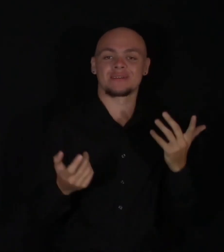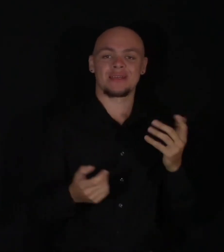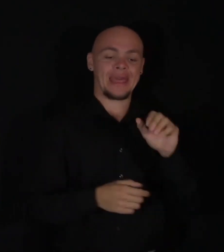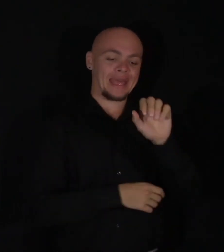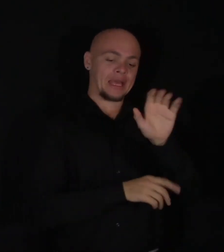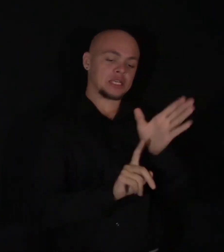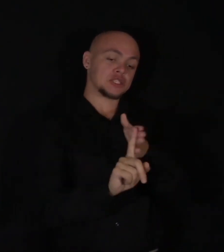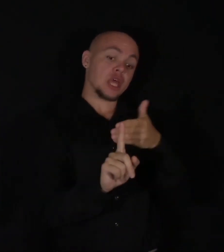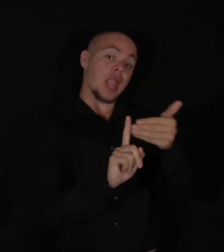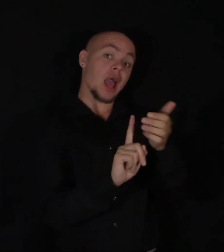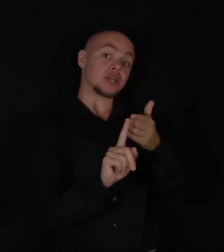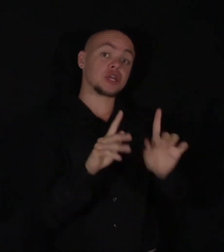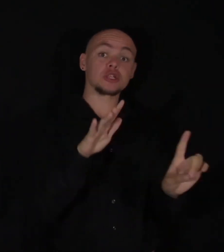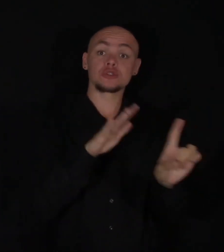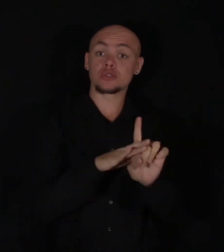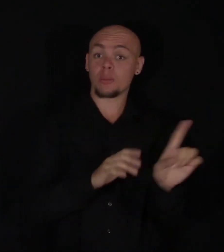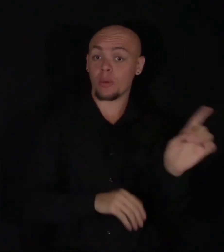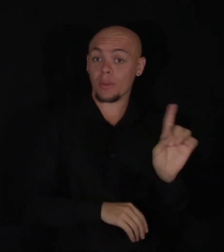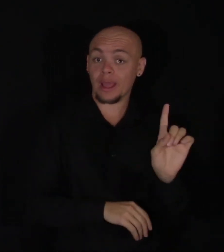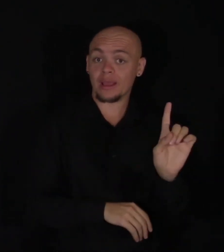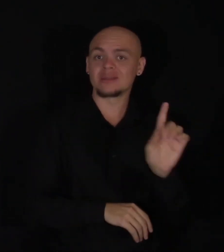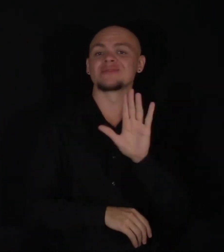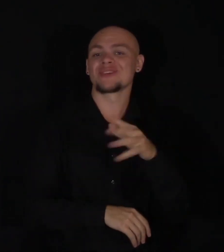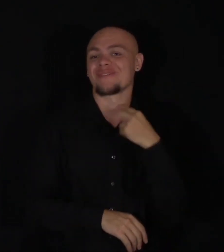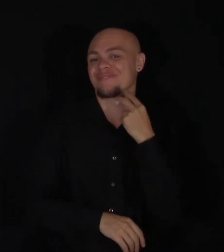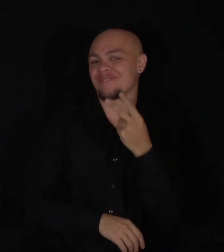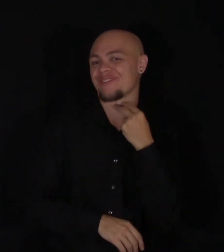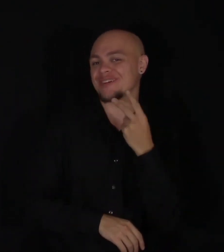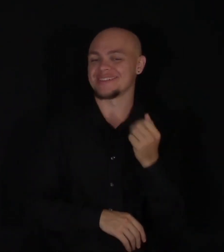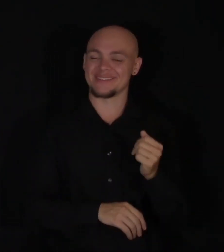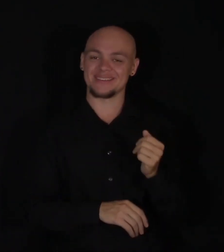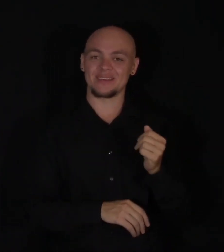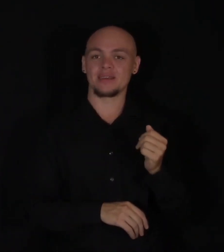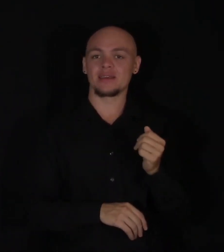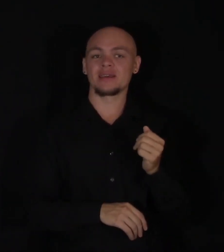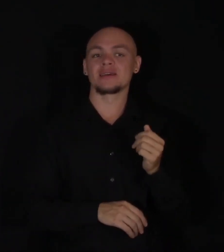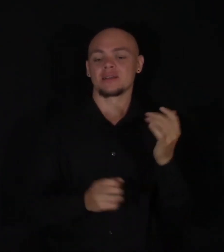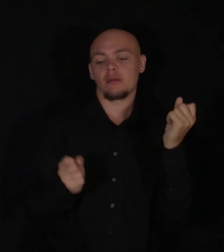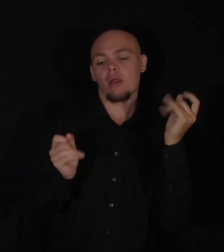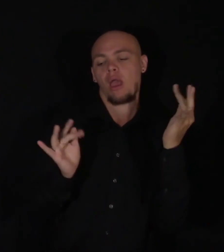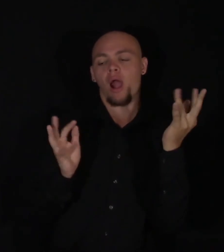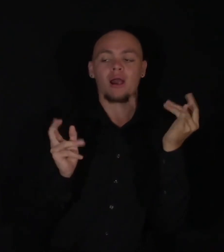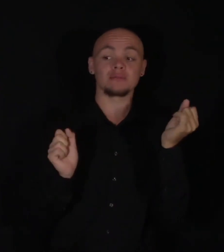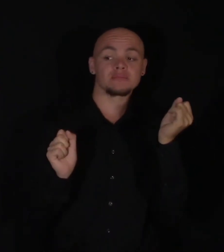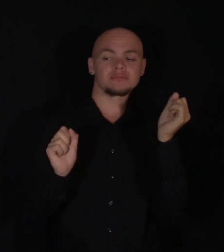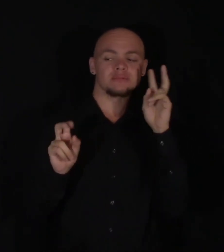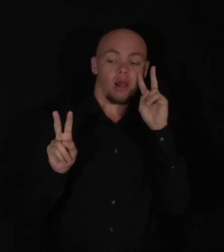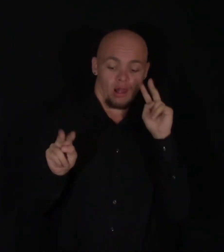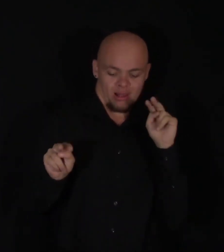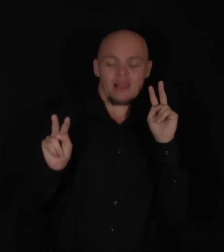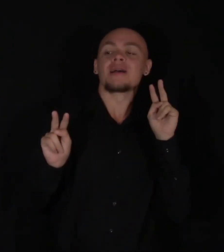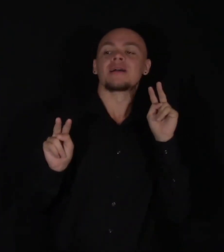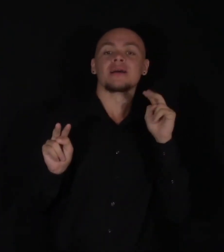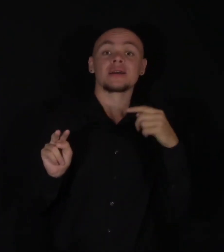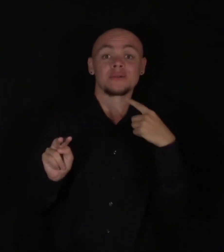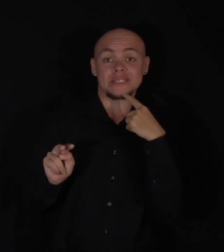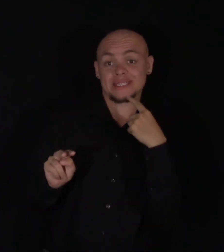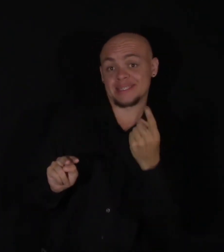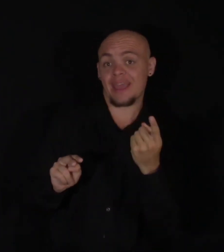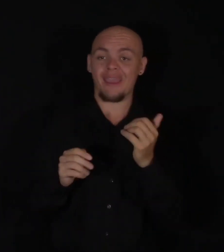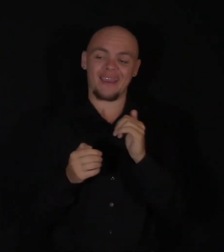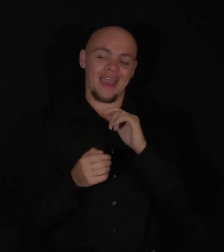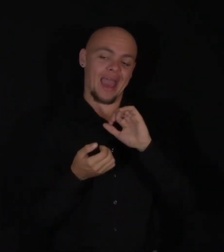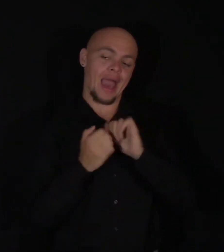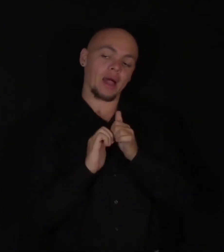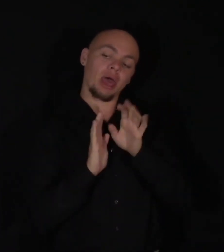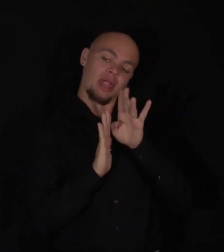Seduction also shows up in the tone of your voice, the kind of look you give, what you say and how you say it, and